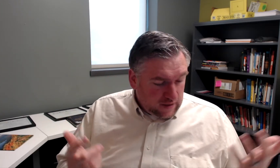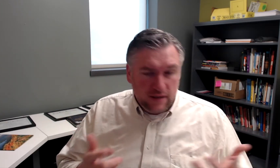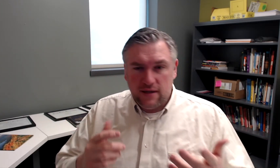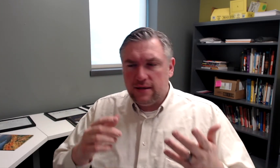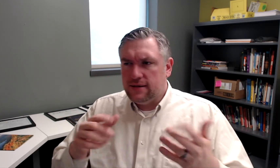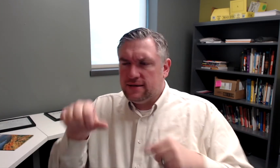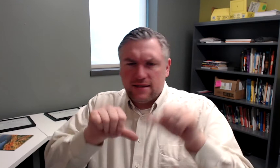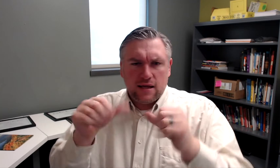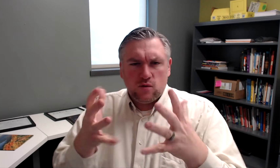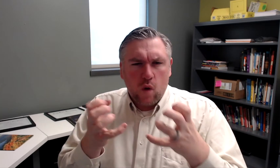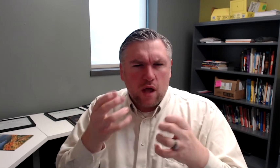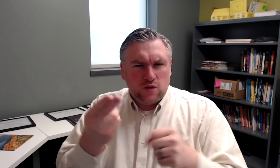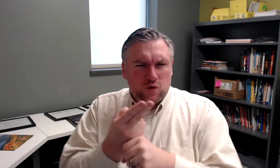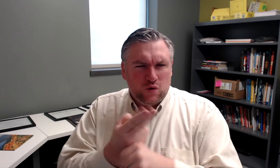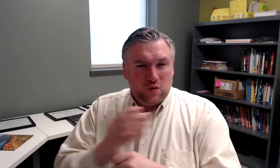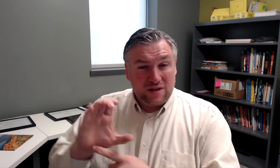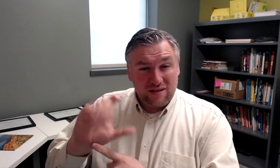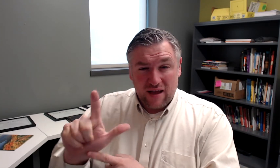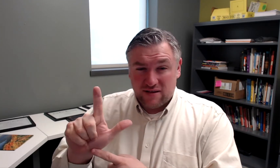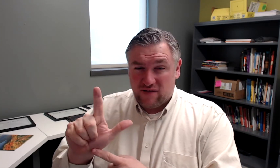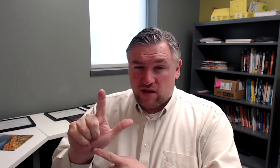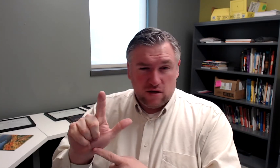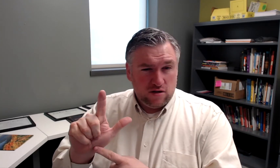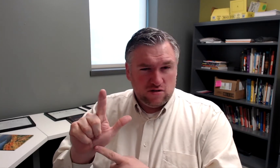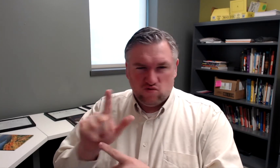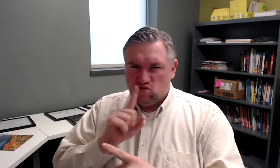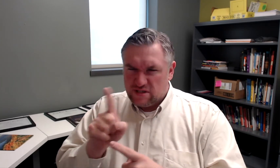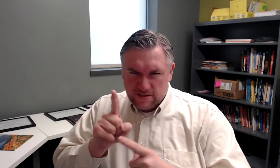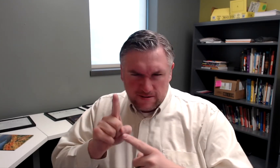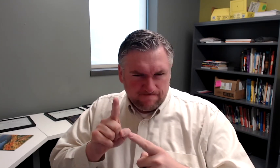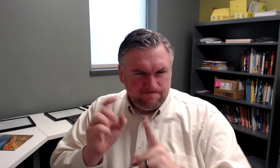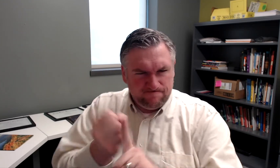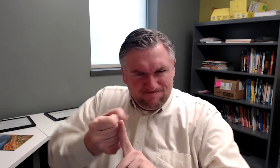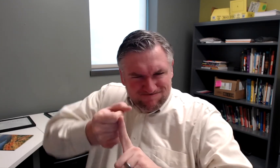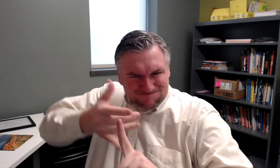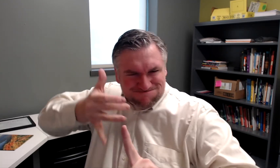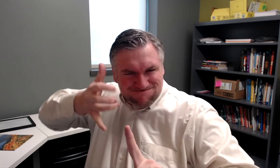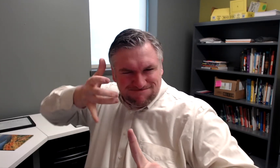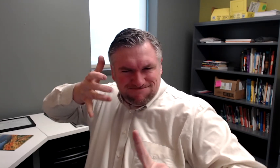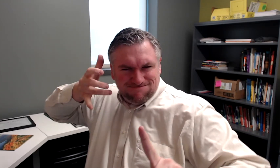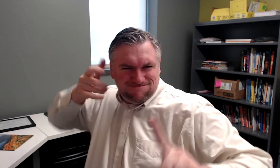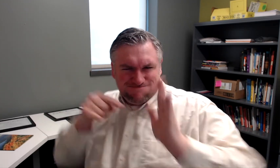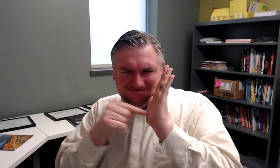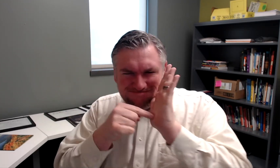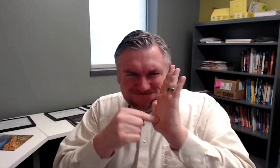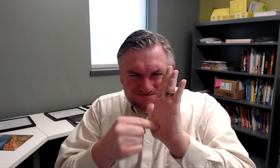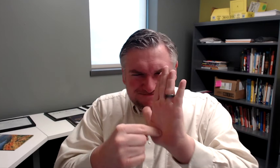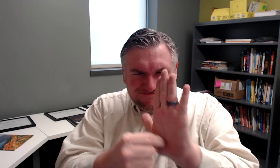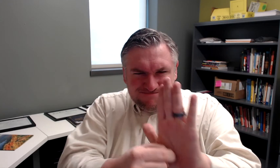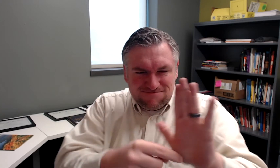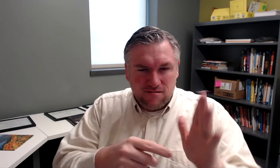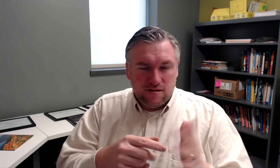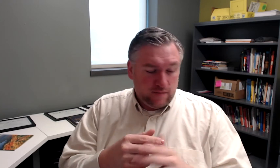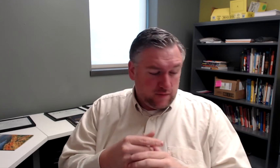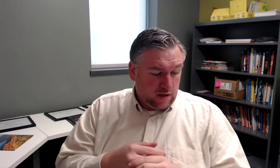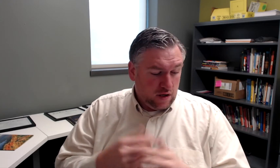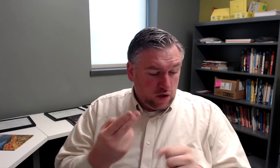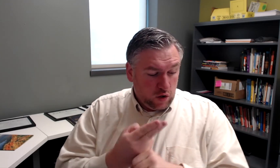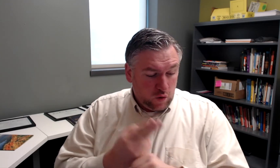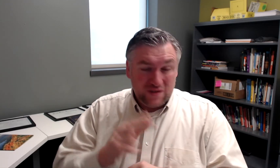you can't fully do that. Science wants classifiers to be used, wants the expansion and the showing.